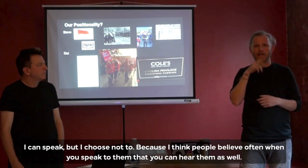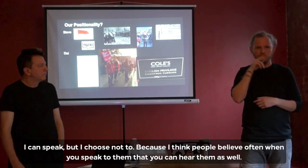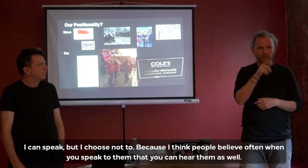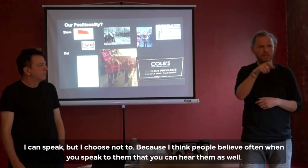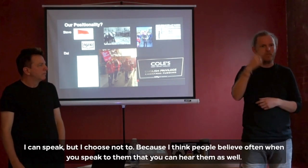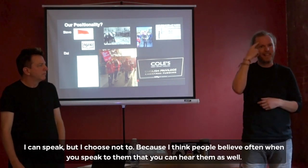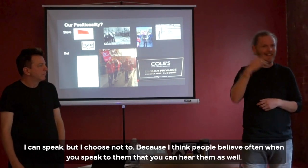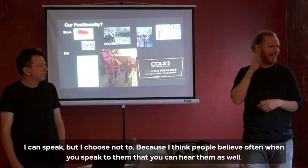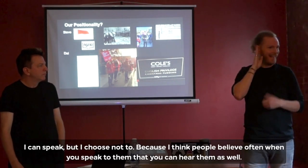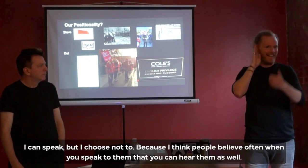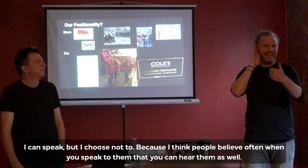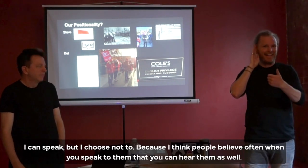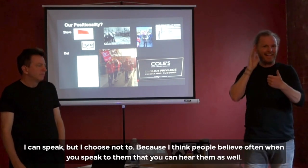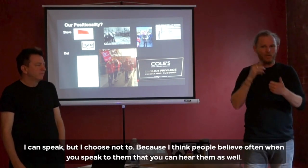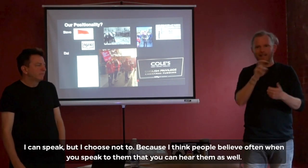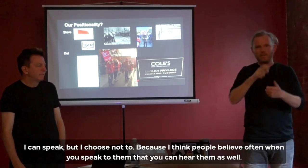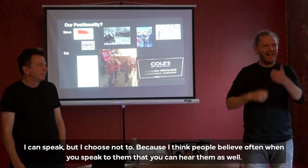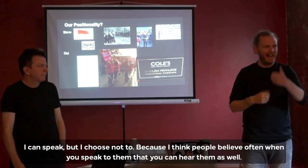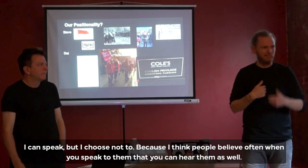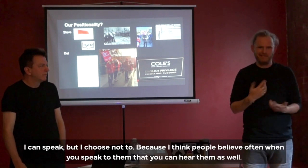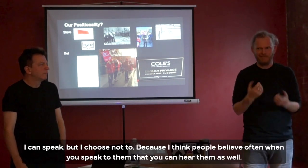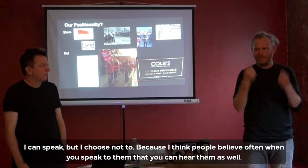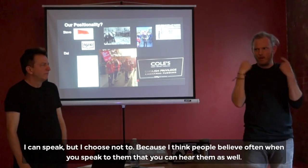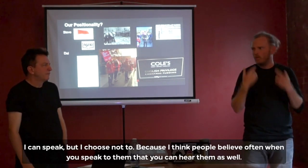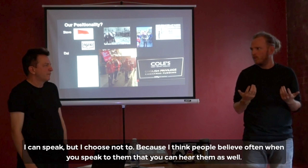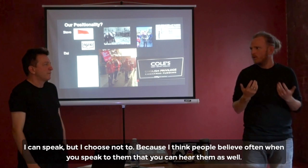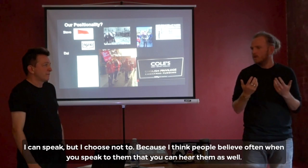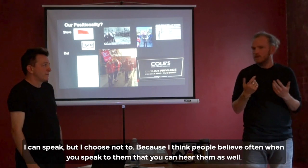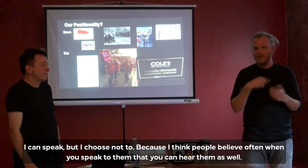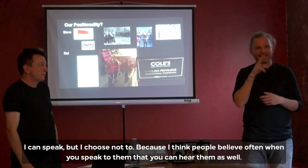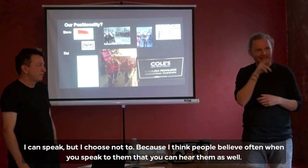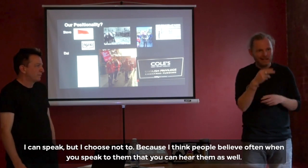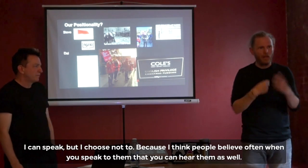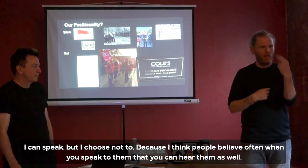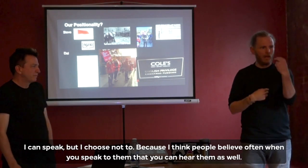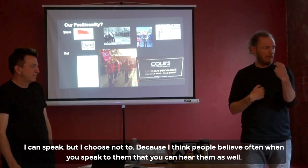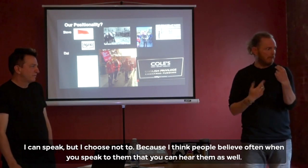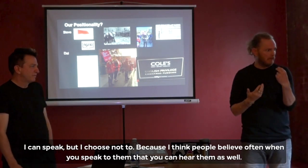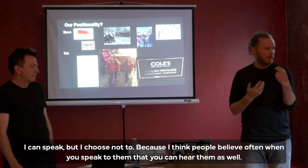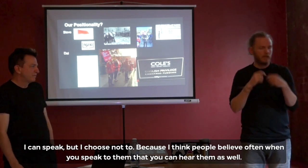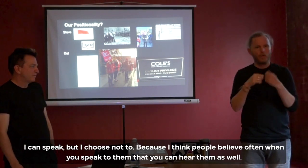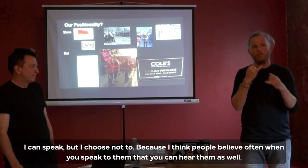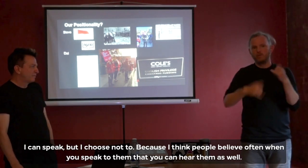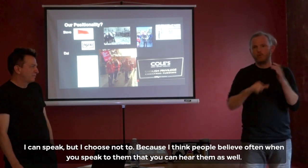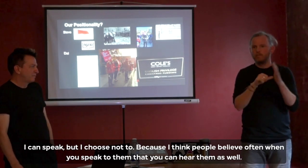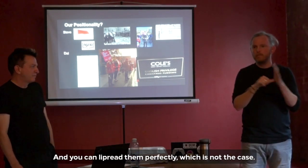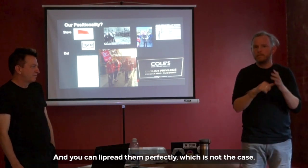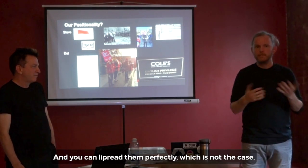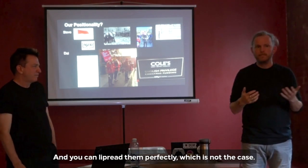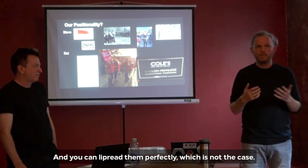but I choose not to, because I think people believe often when you speak to them that you can hear them as well and you can read them